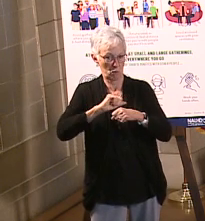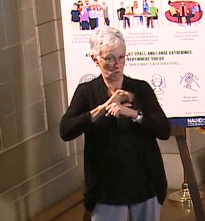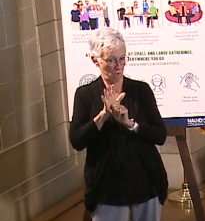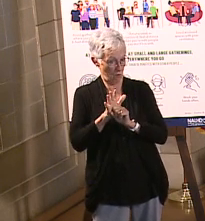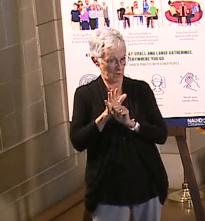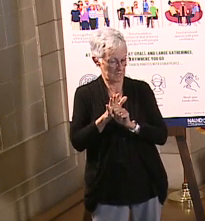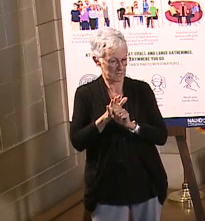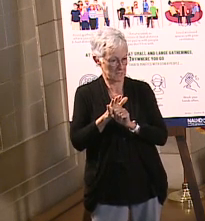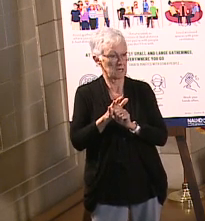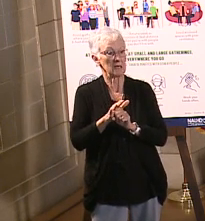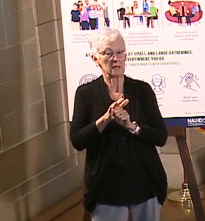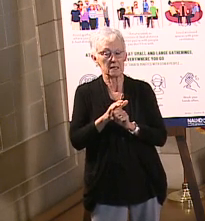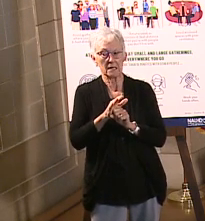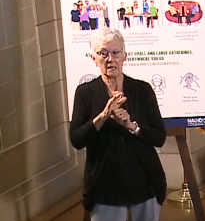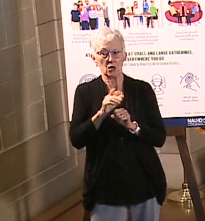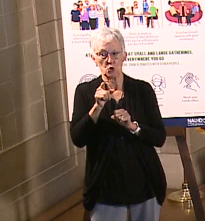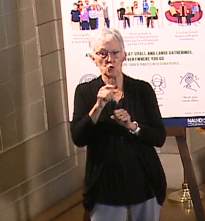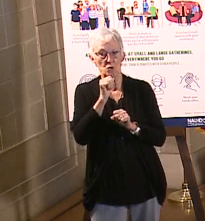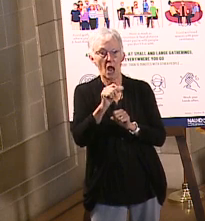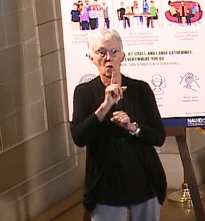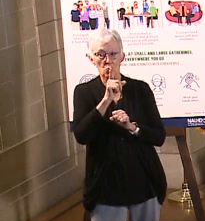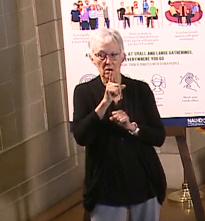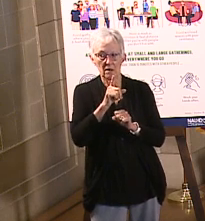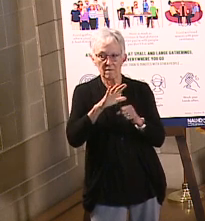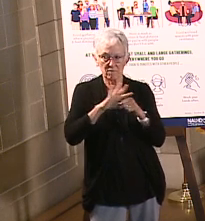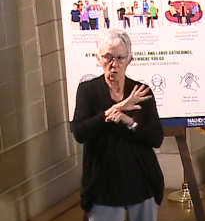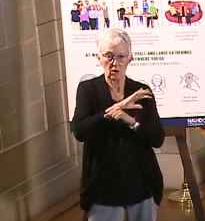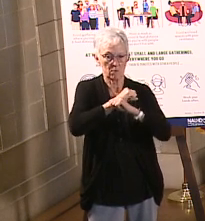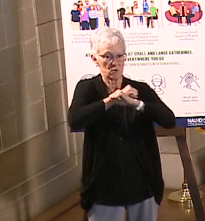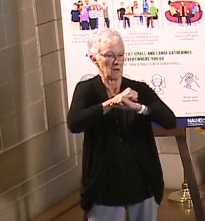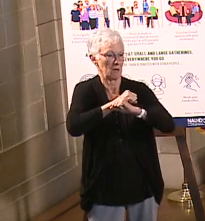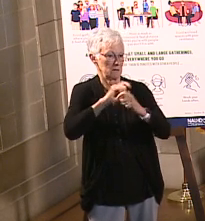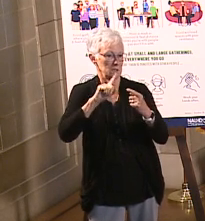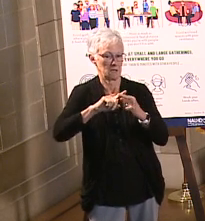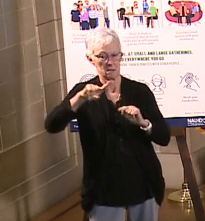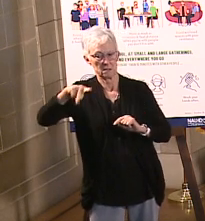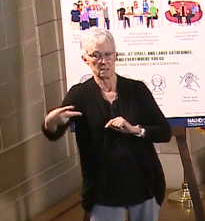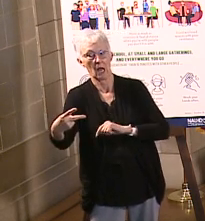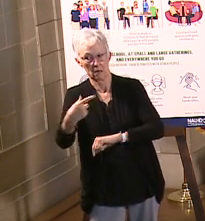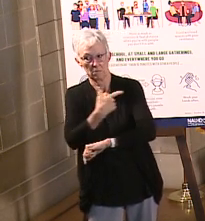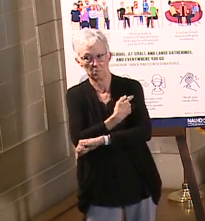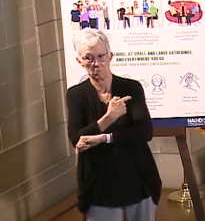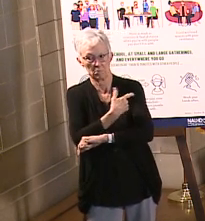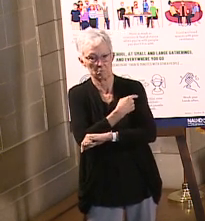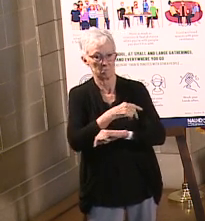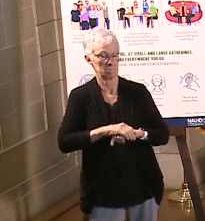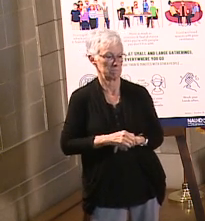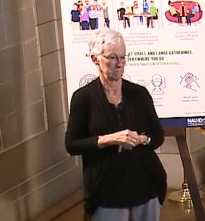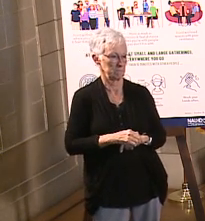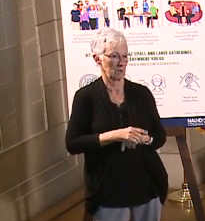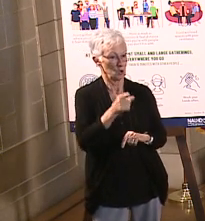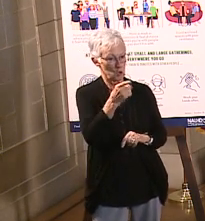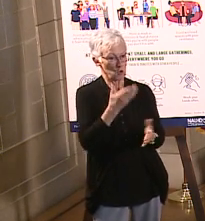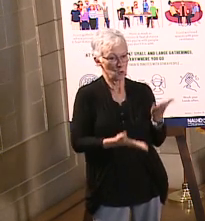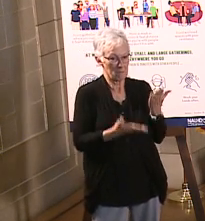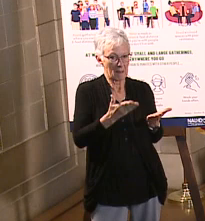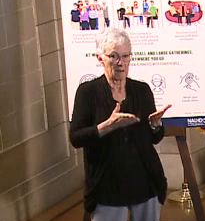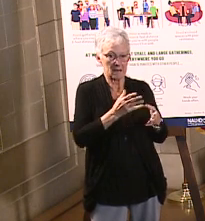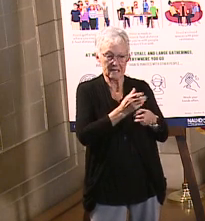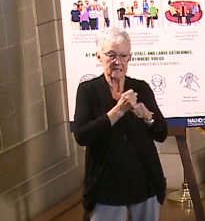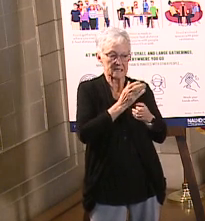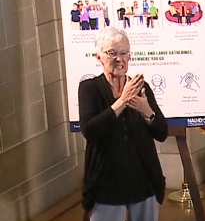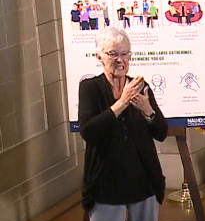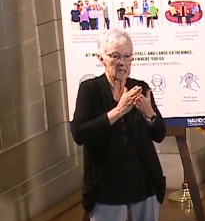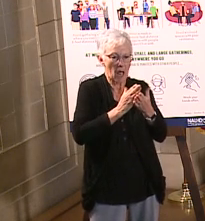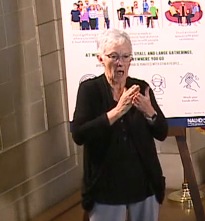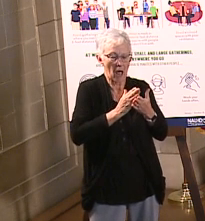been some speculation, Dr. Birx, for example, said this on one of our White House calls, that you may receive some level of immunity after the first one,